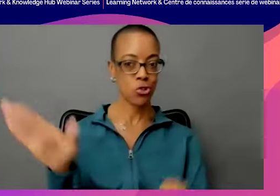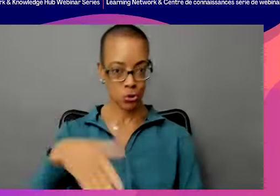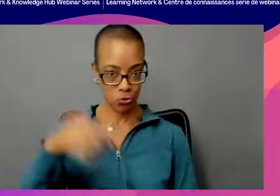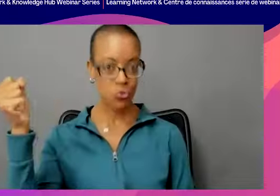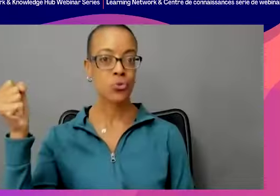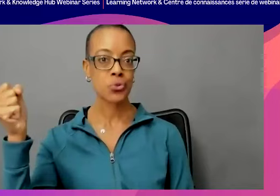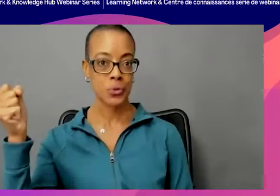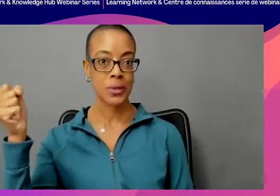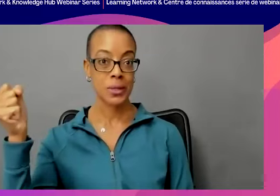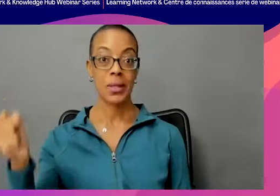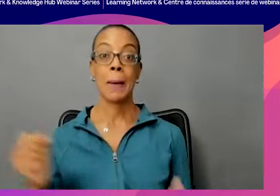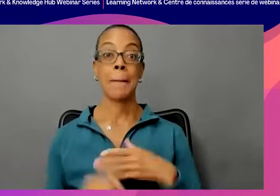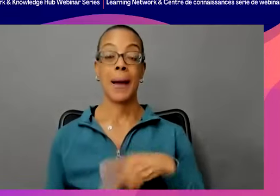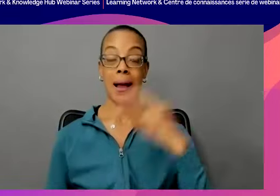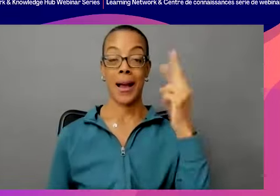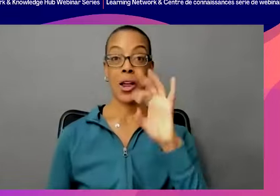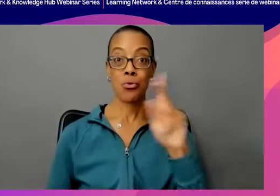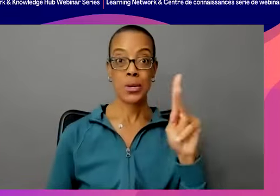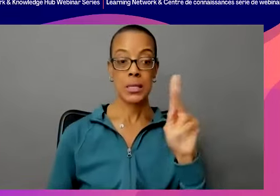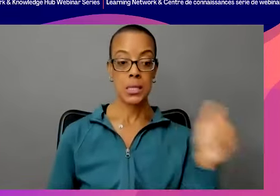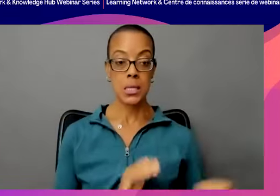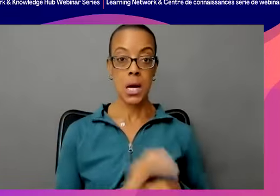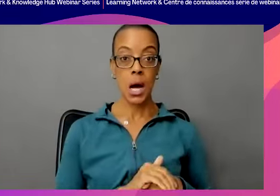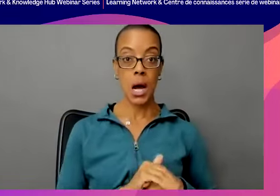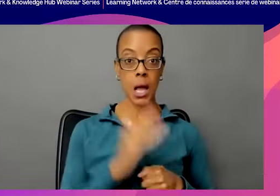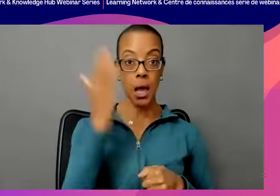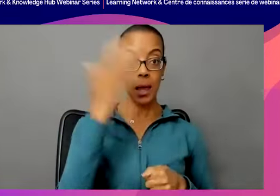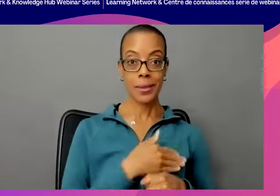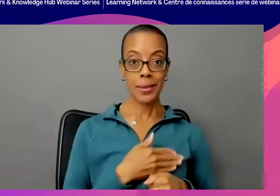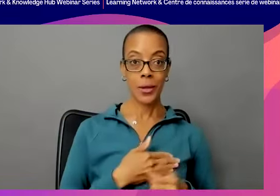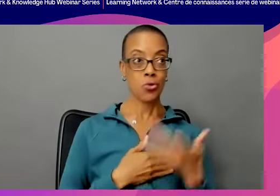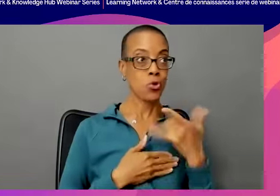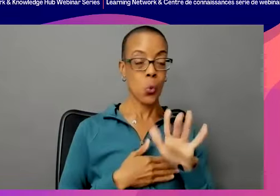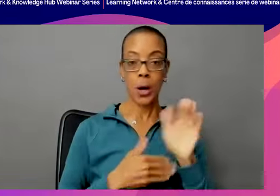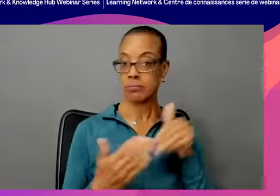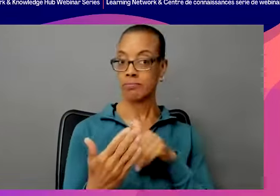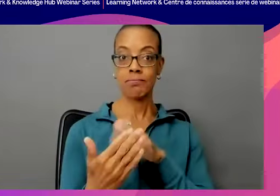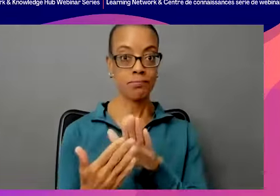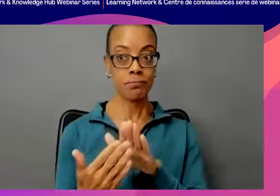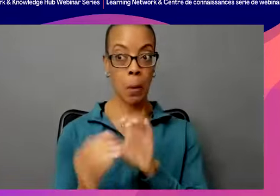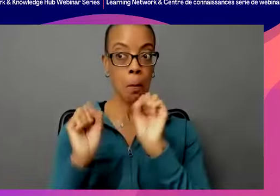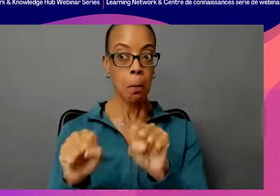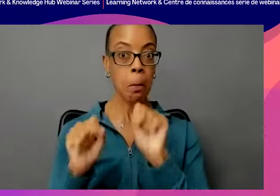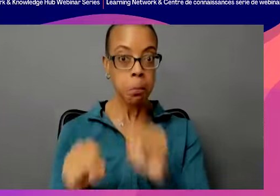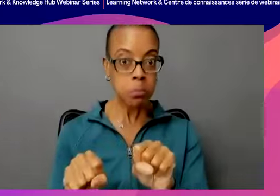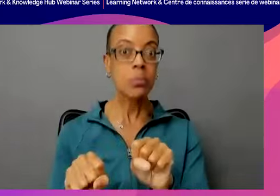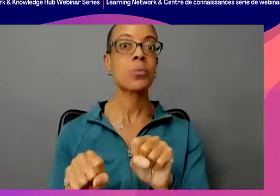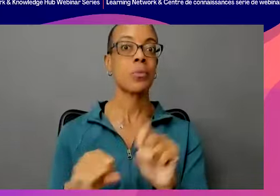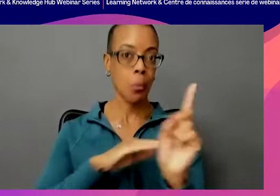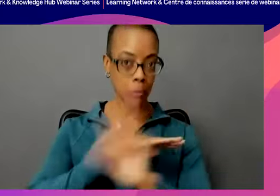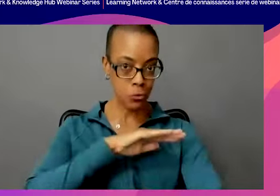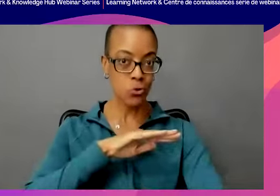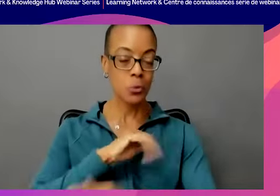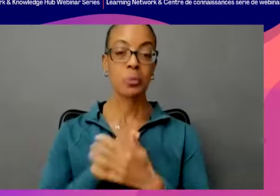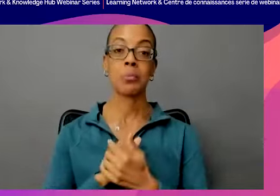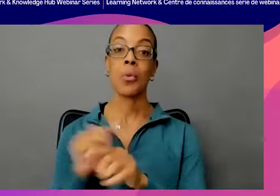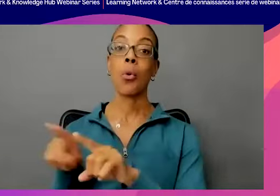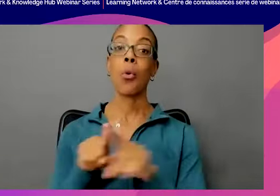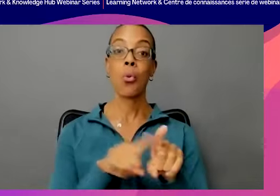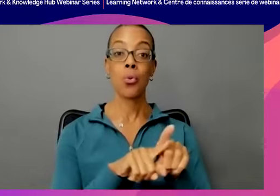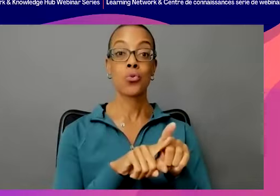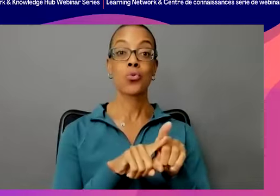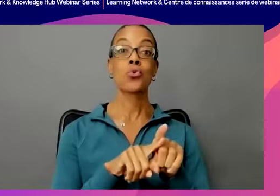at higher risk to hide in order to not to face the consequences of losing their children. And going back to, just like Candace said, in our cycle, removing